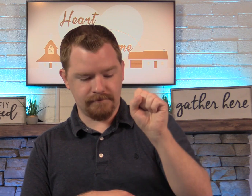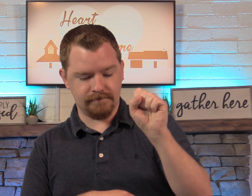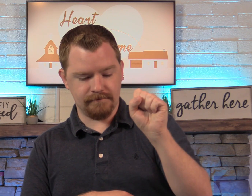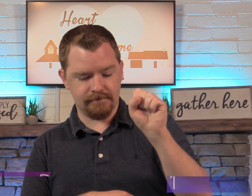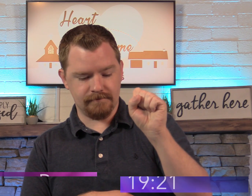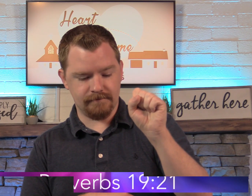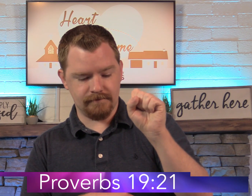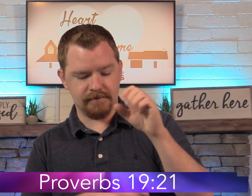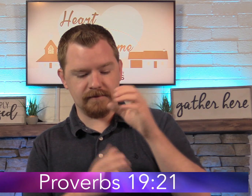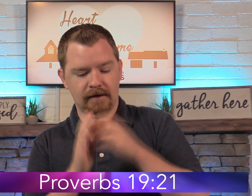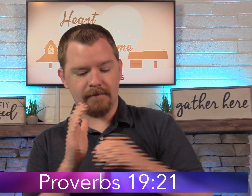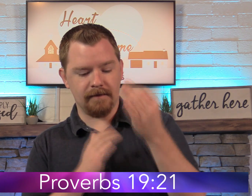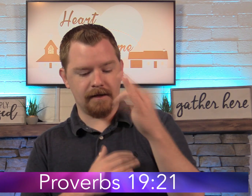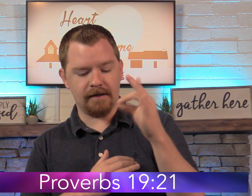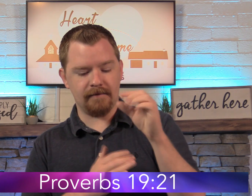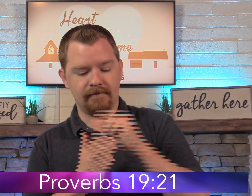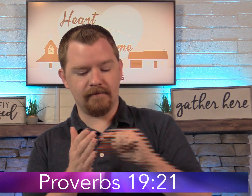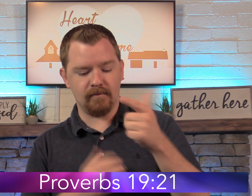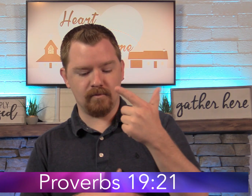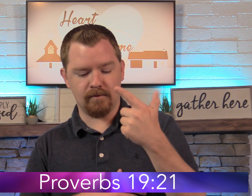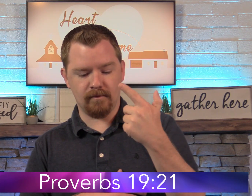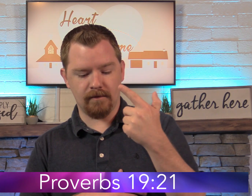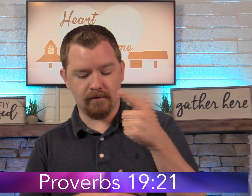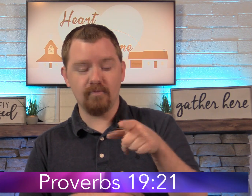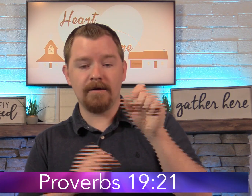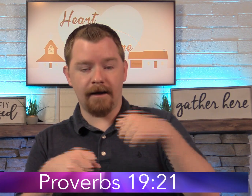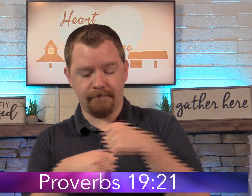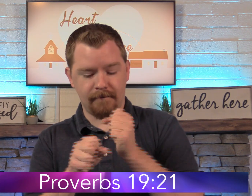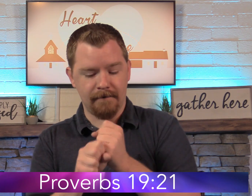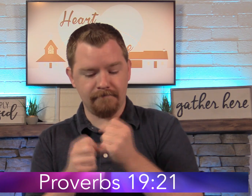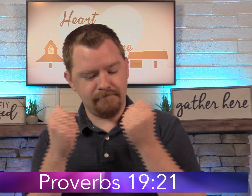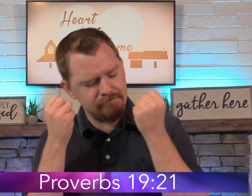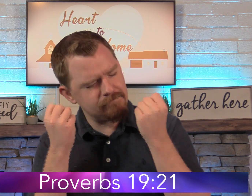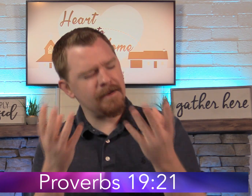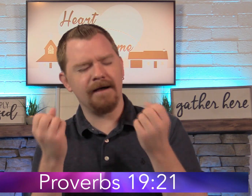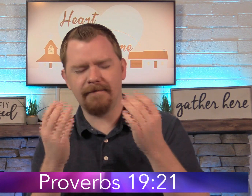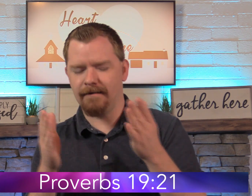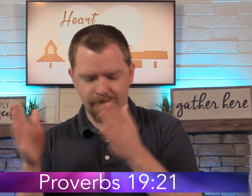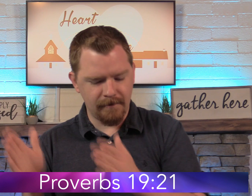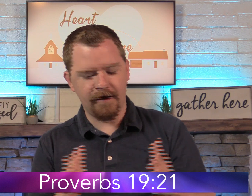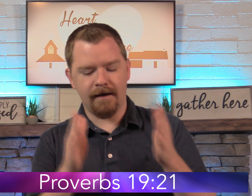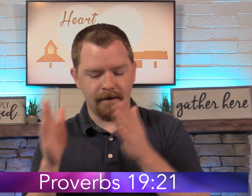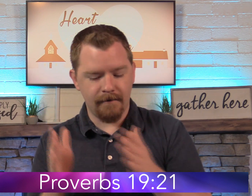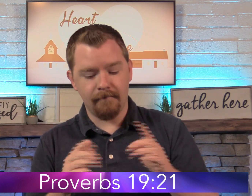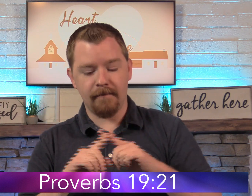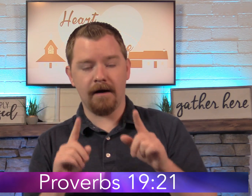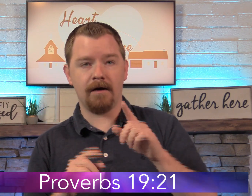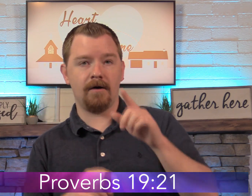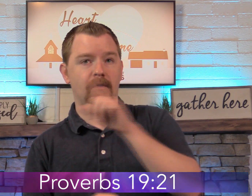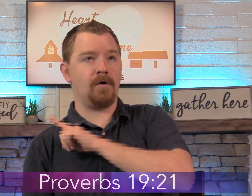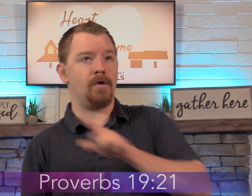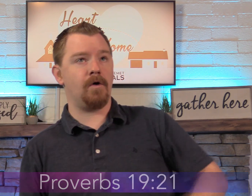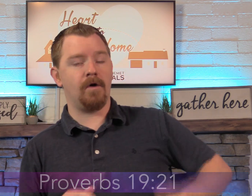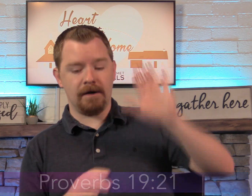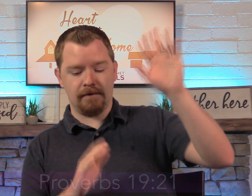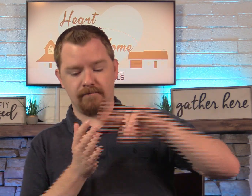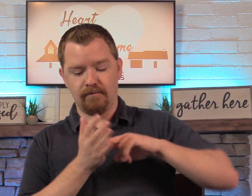In Proverbs chapter 19, verse 21, says, "You can make many plans, but